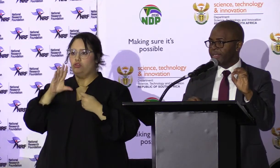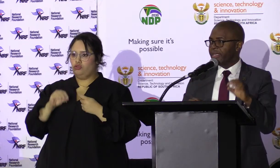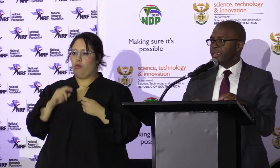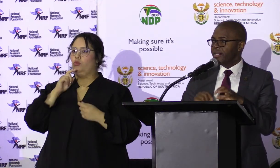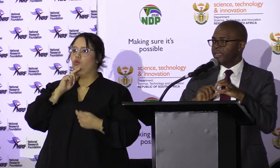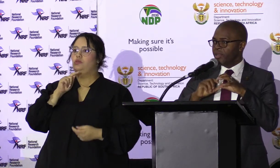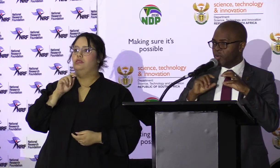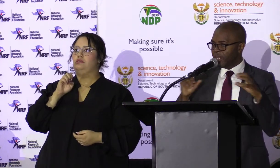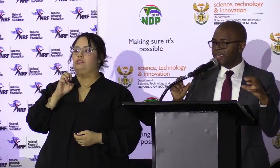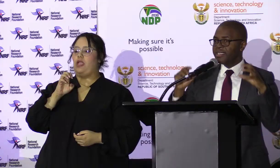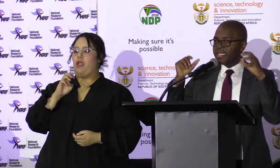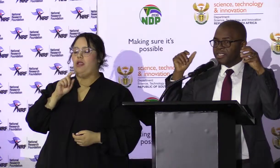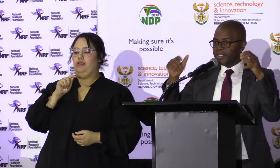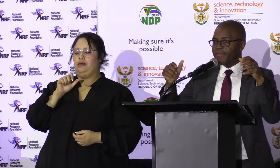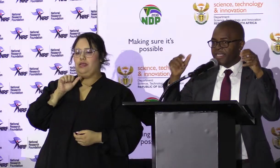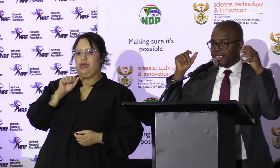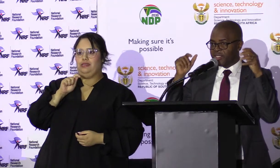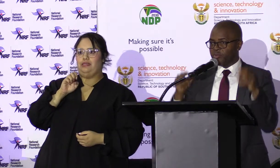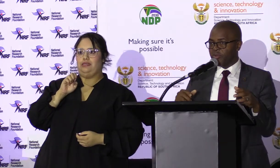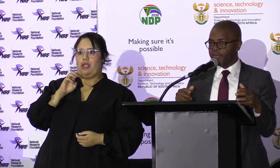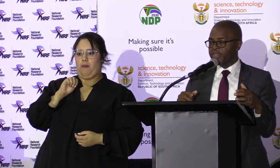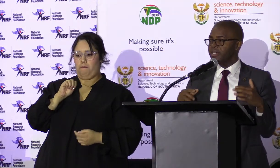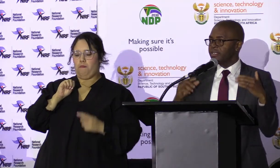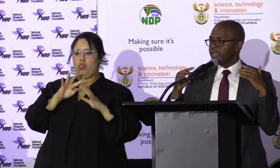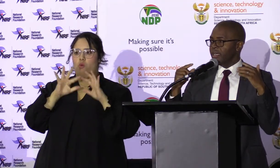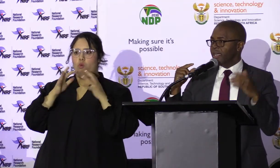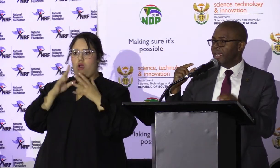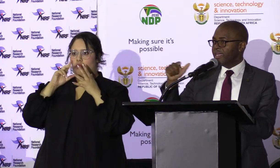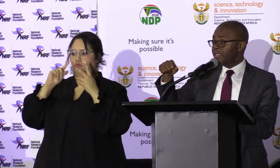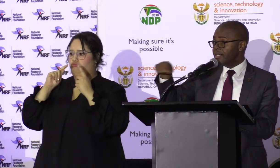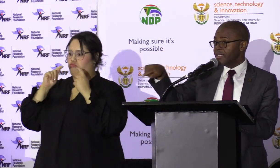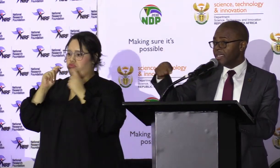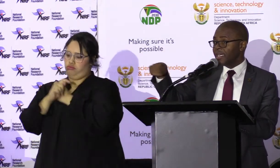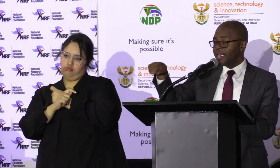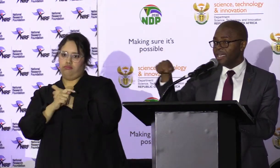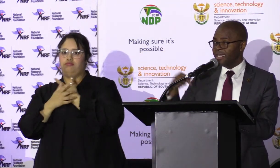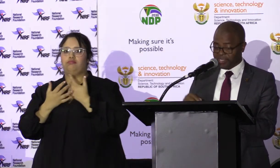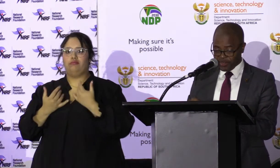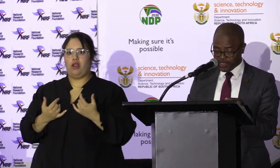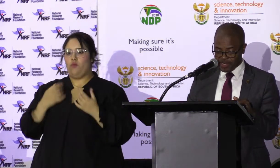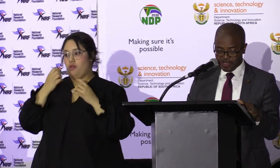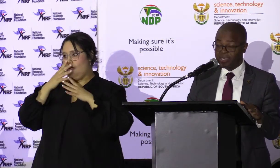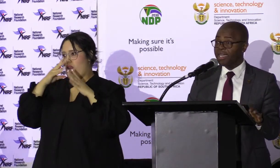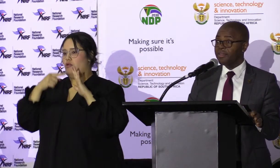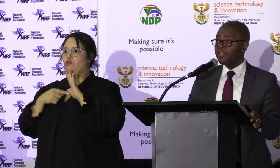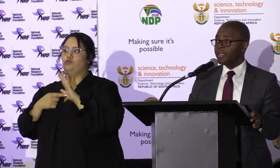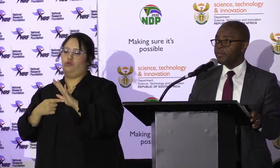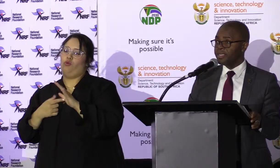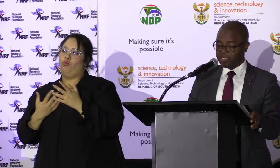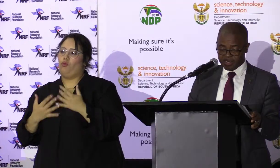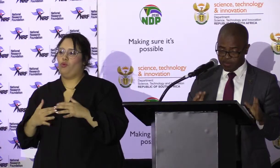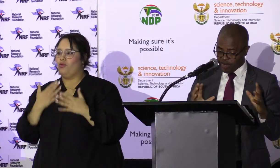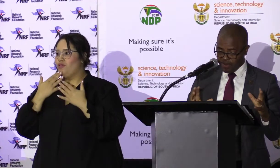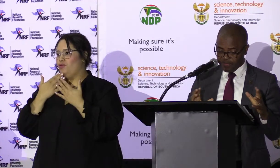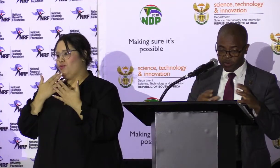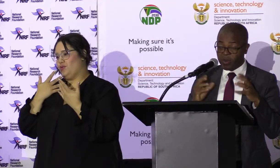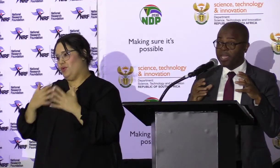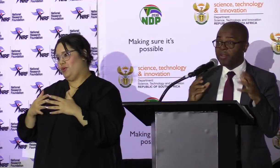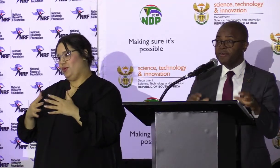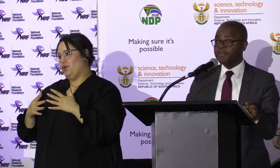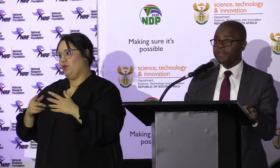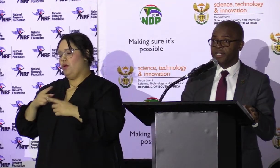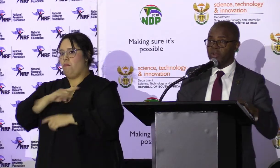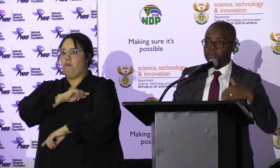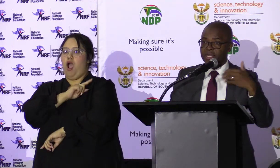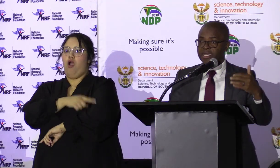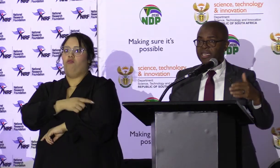STEM. The world has shifted, has moved. And this is a clear illustration. Thank you very much. It's a powerful